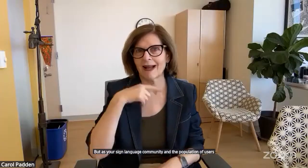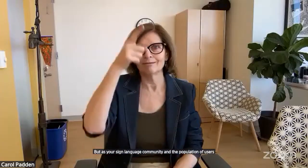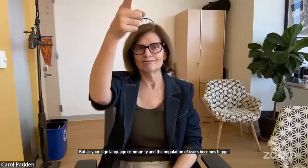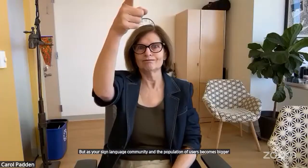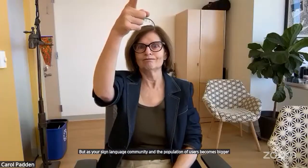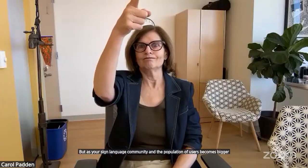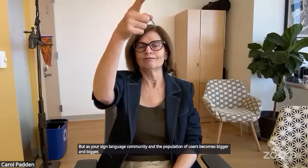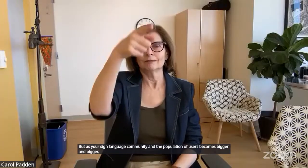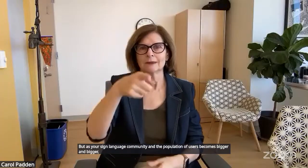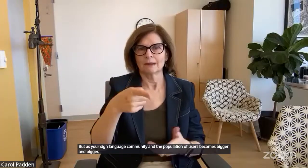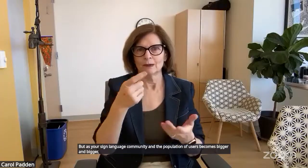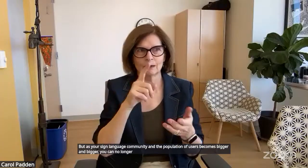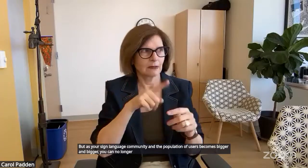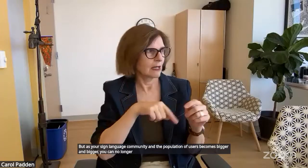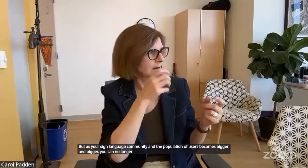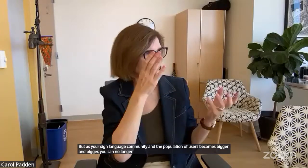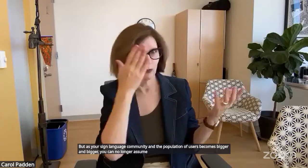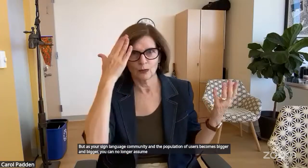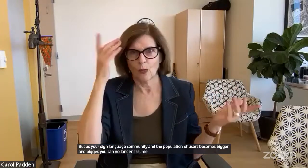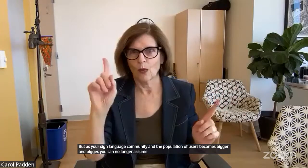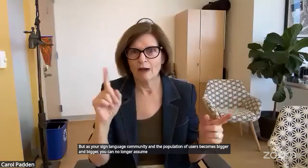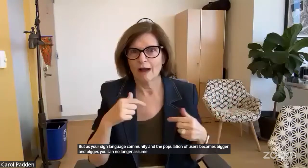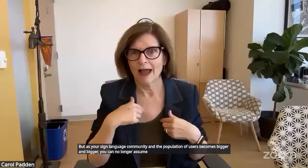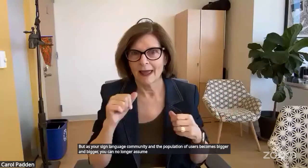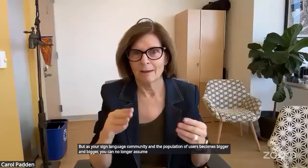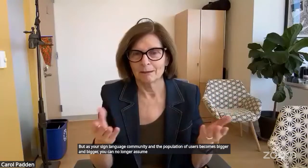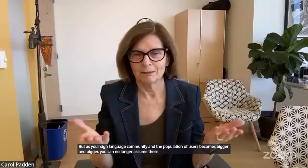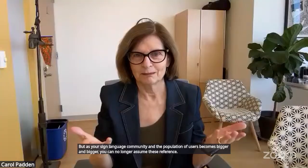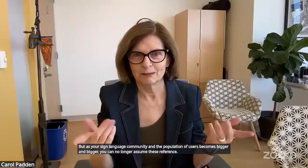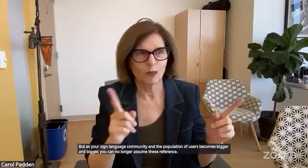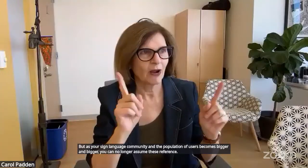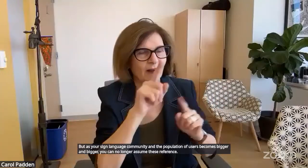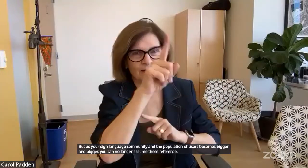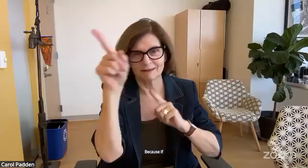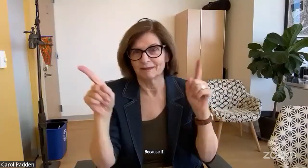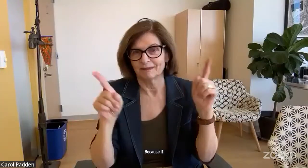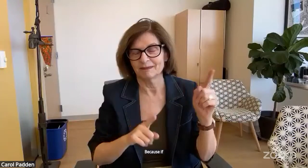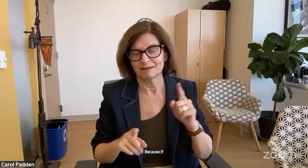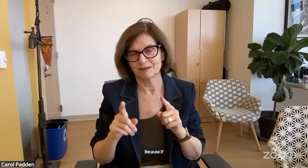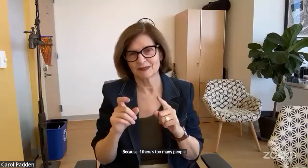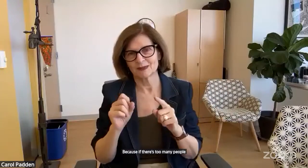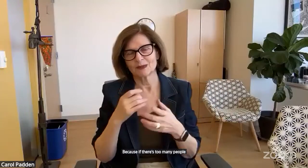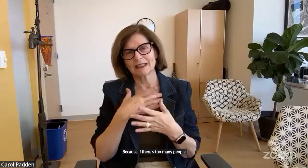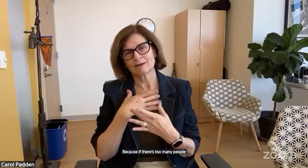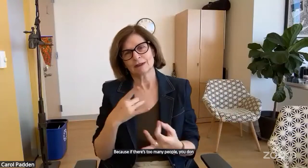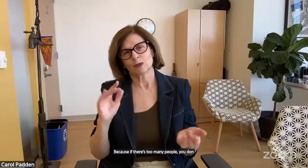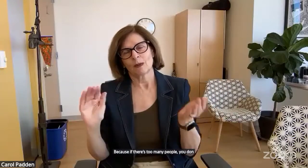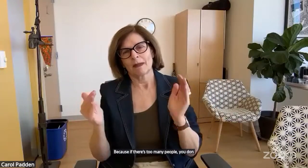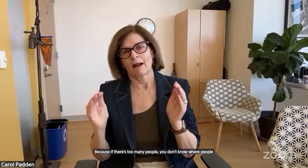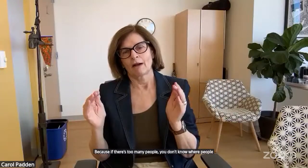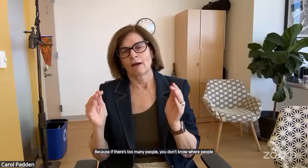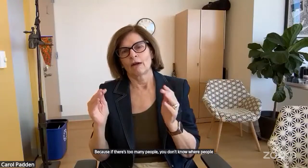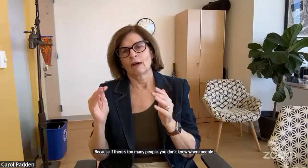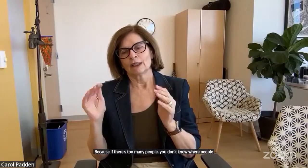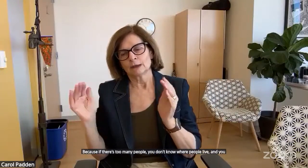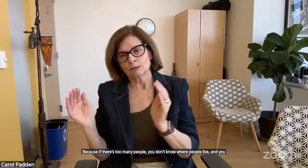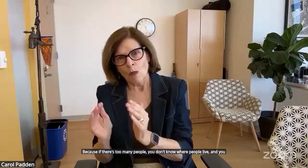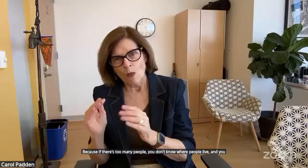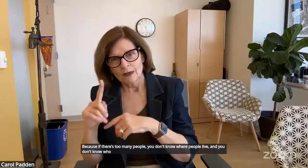bigger, you can no longer assume these reference. Because if there's too many people, you don't know where people live and you don't know who people are married